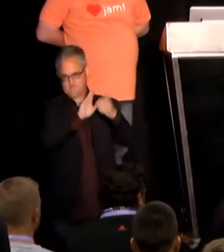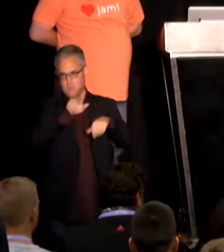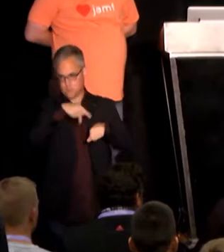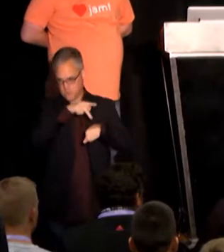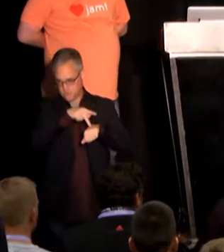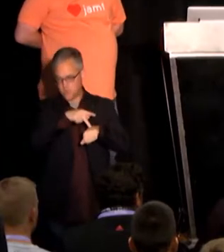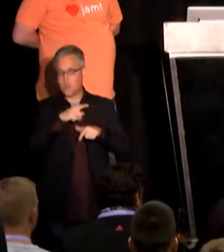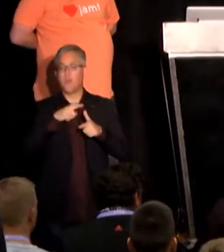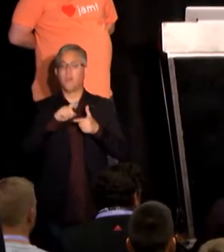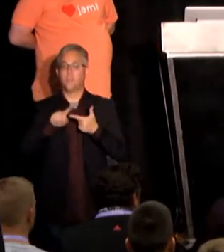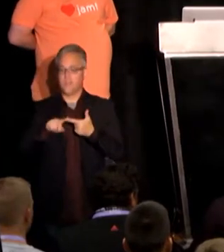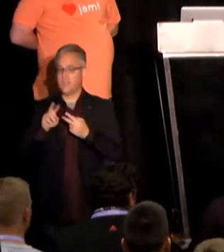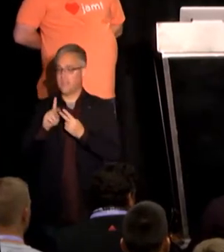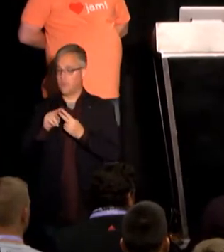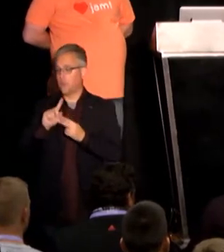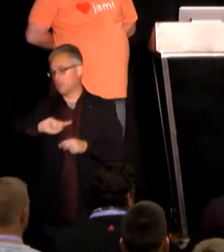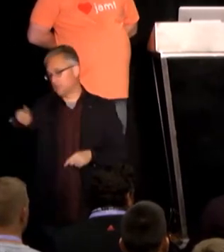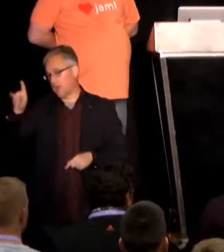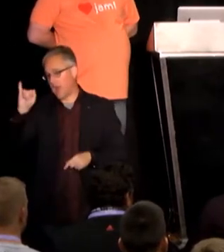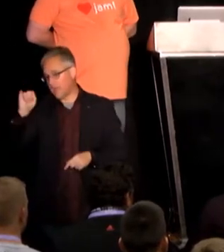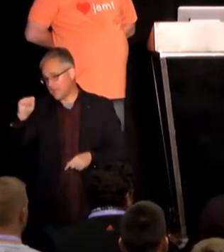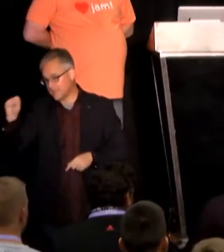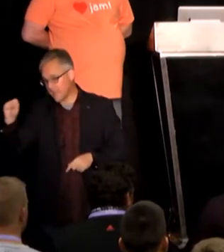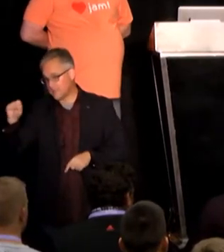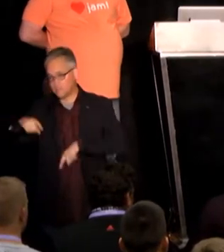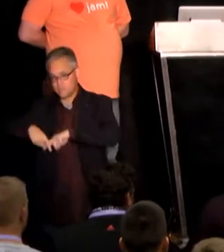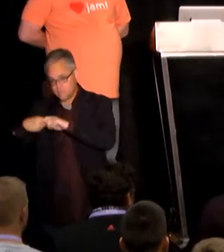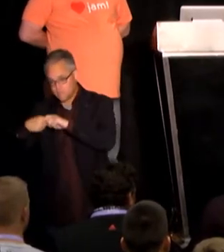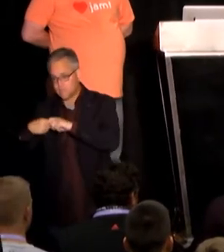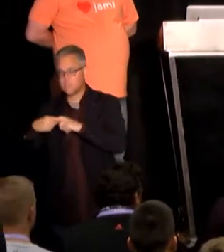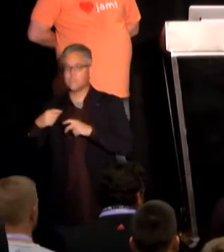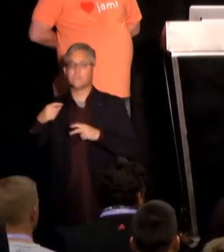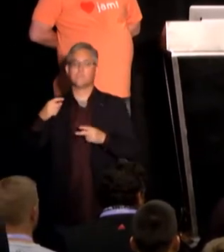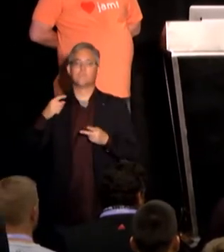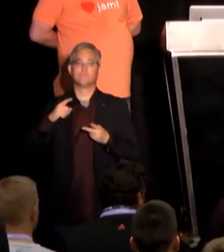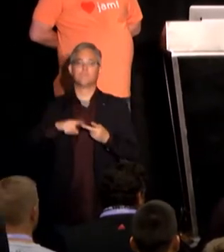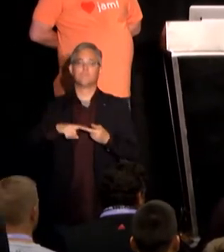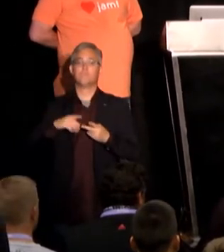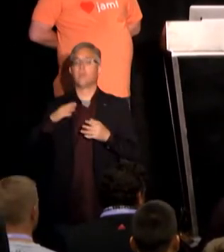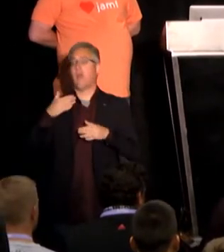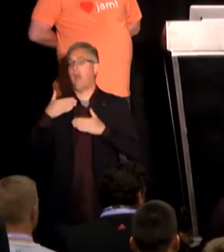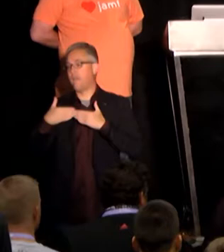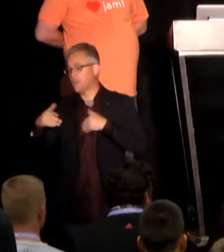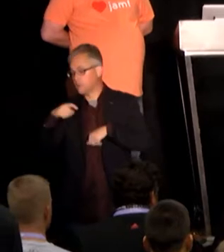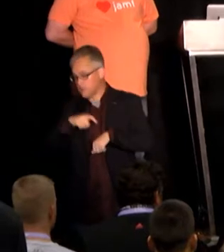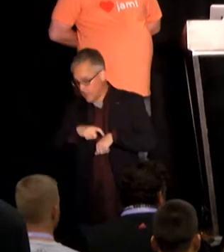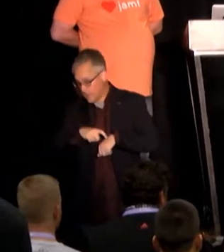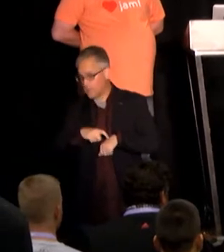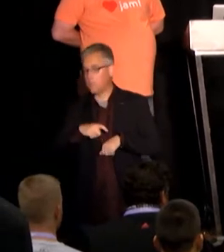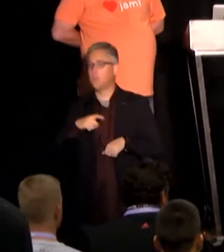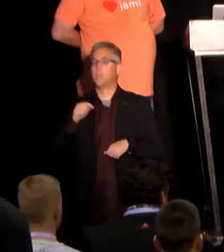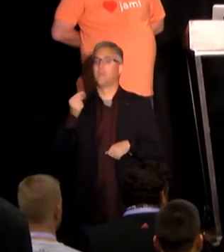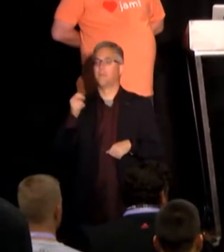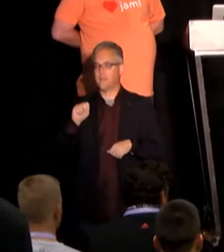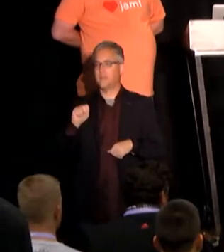they either go to ISS or they may have lunch detention. After a certain amount of times, they would then,